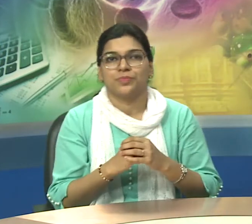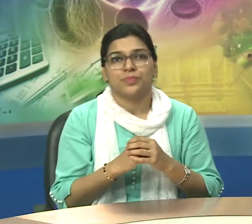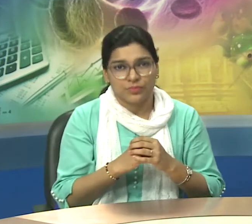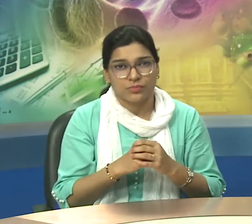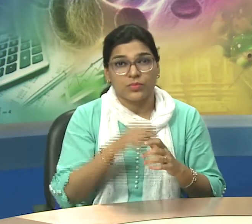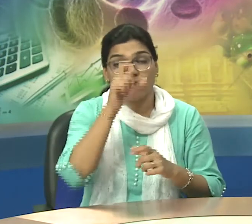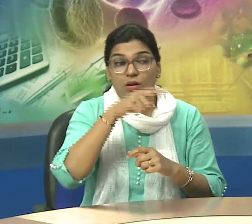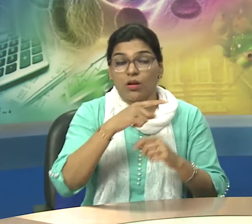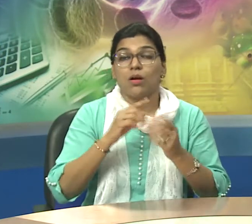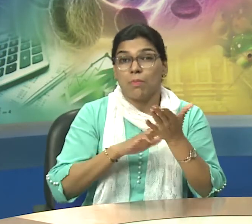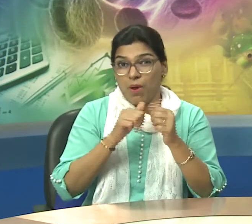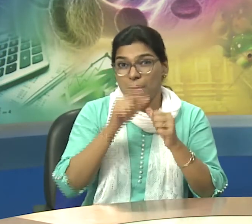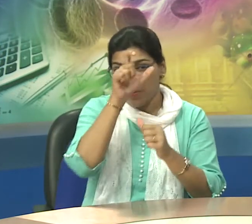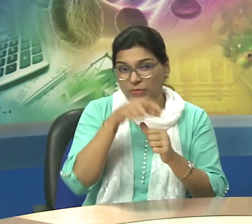Ali Baksh noticed